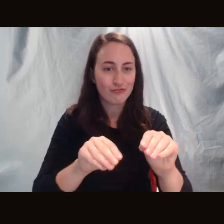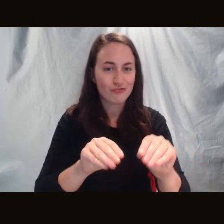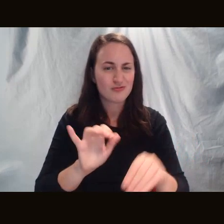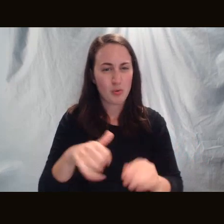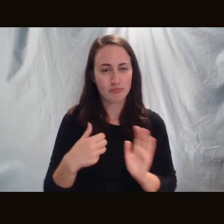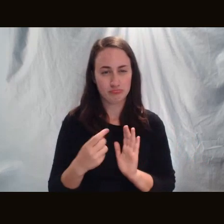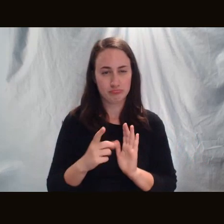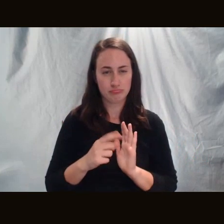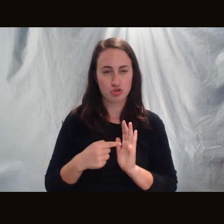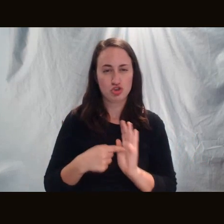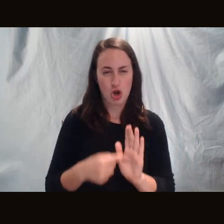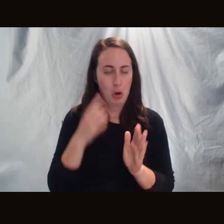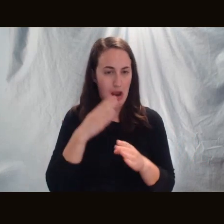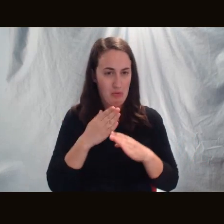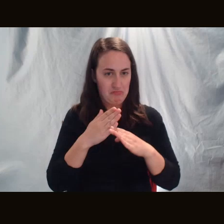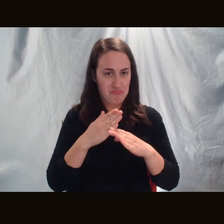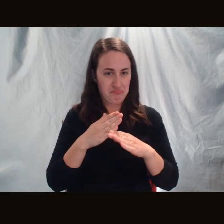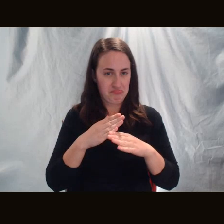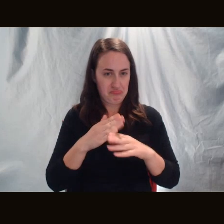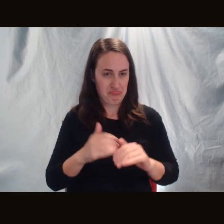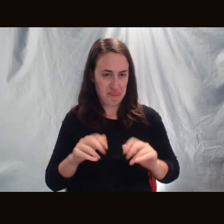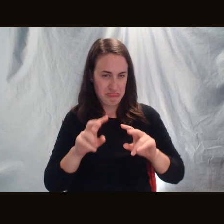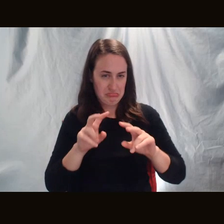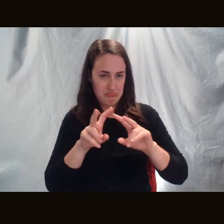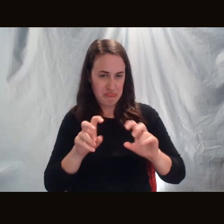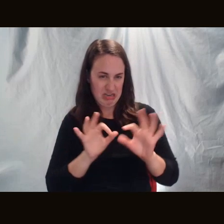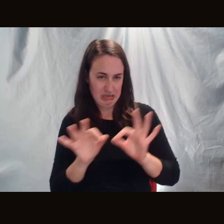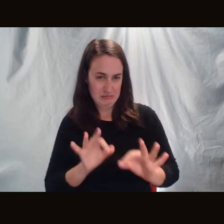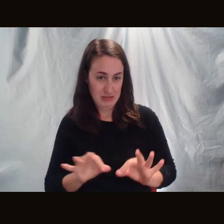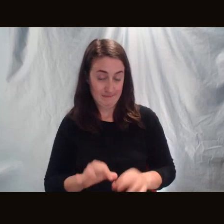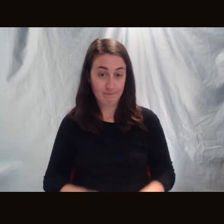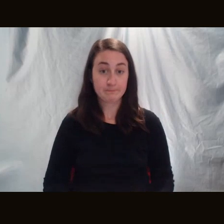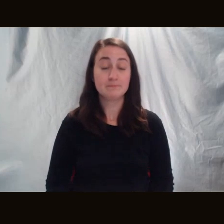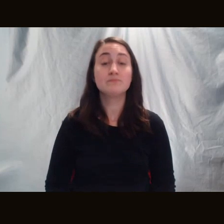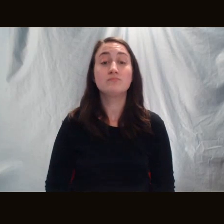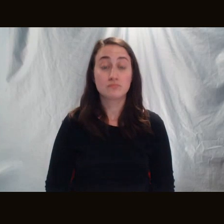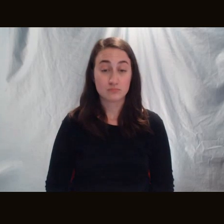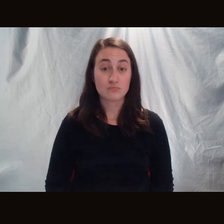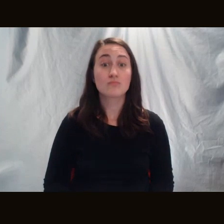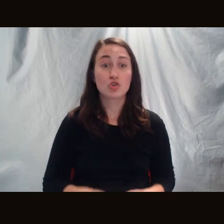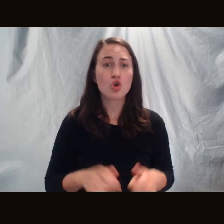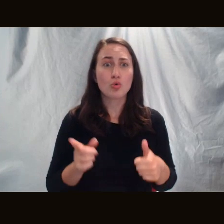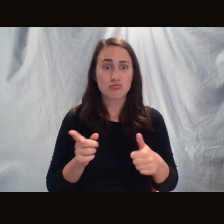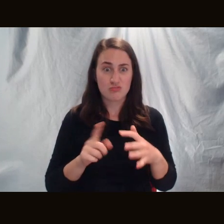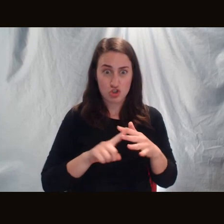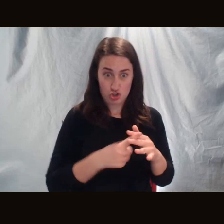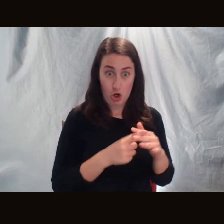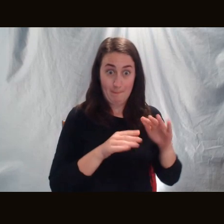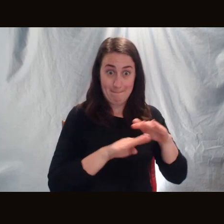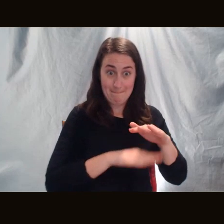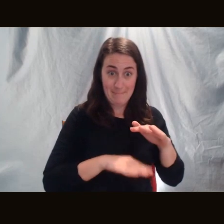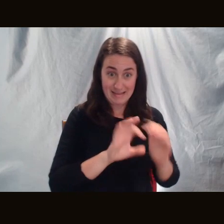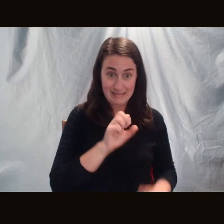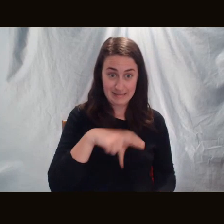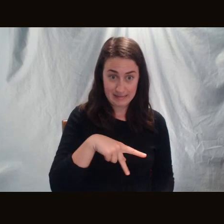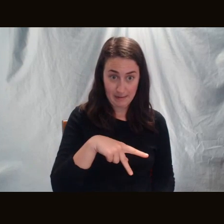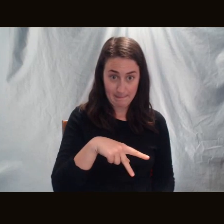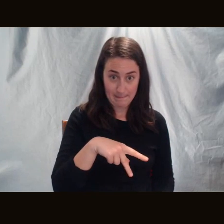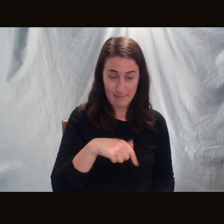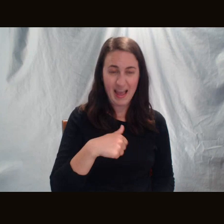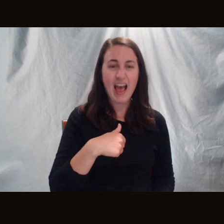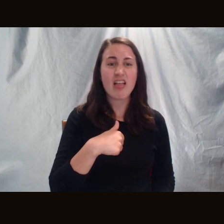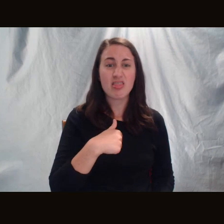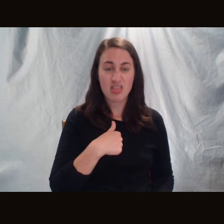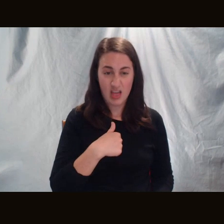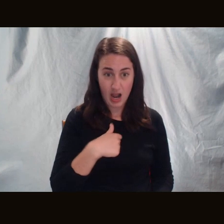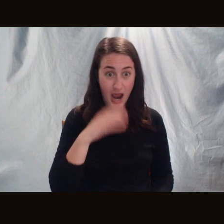demonstrate. Let's break it down. So what's going to happen is I'm going to do, let's start with one full basic, then I'm doing 3 steps to create the